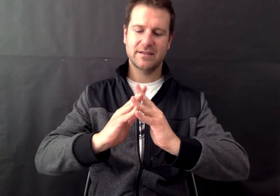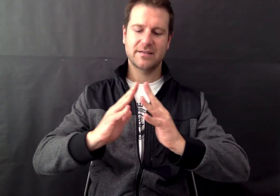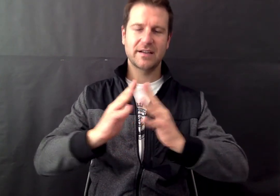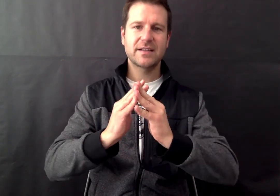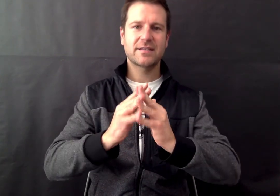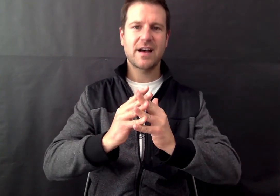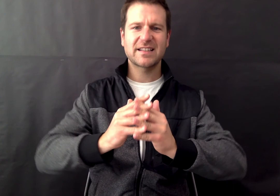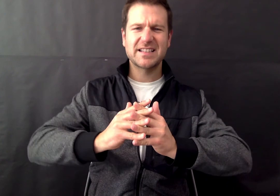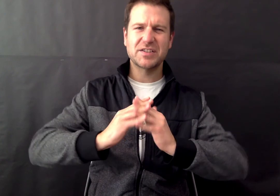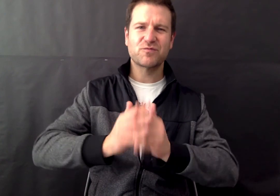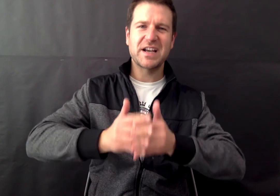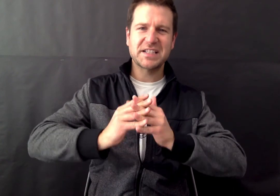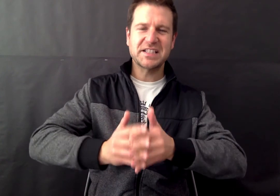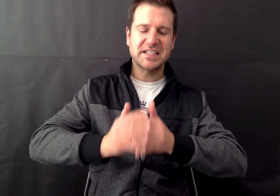they're interlocked and they're wrestling.